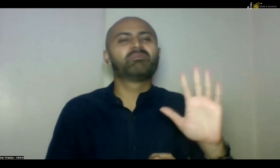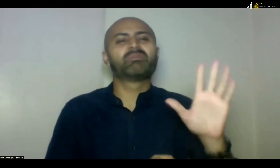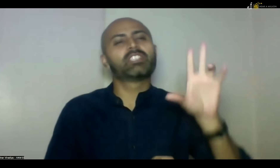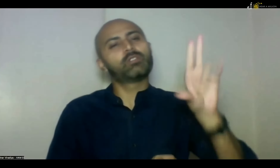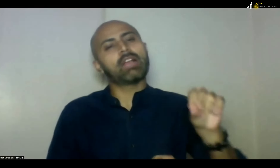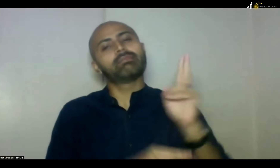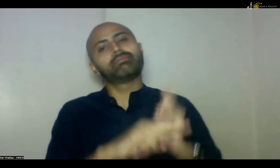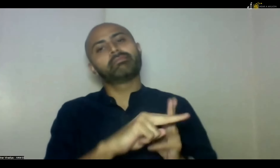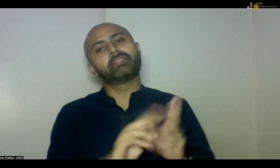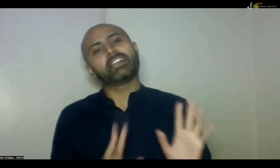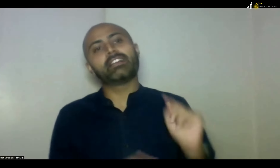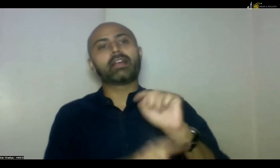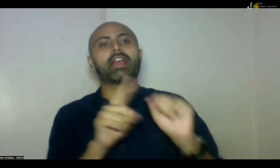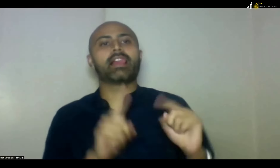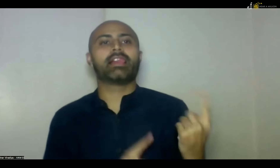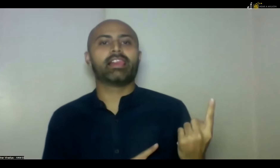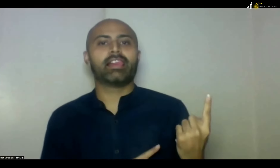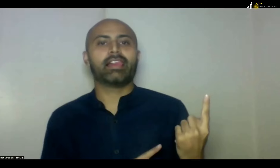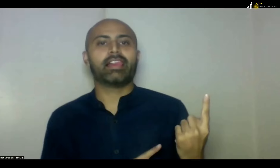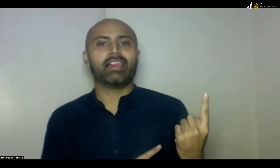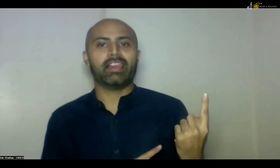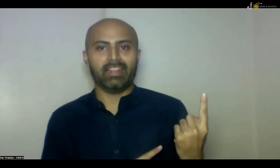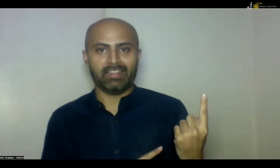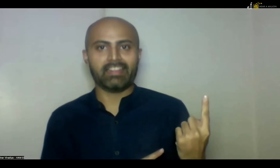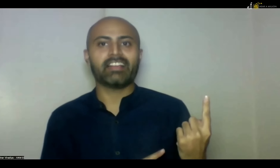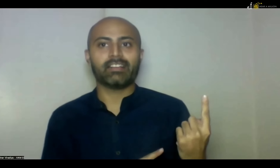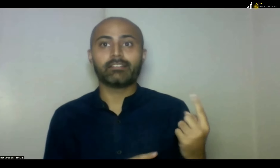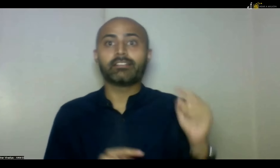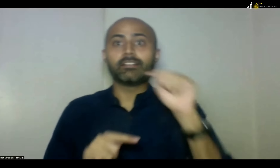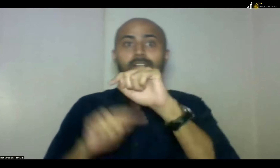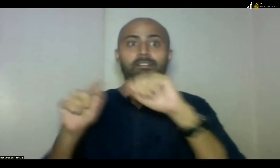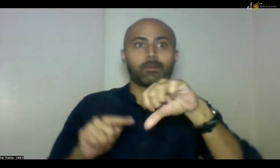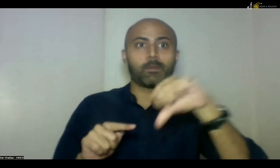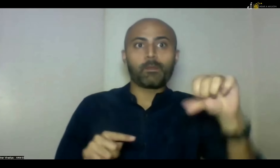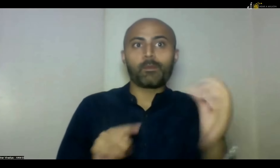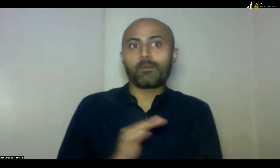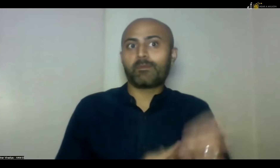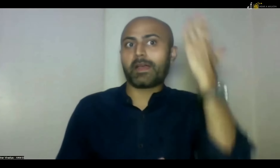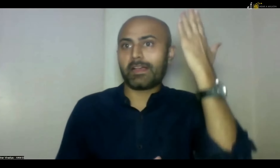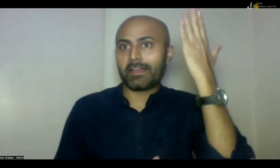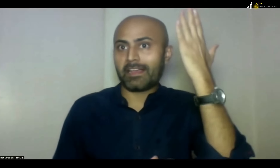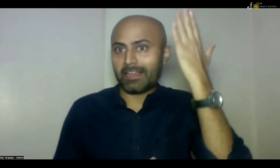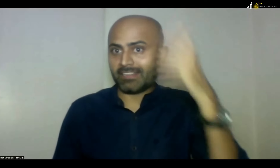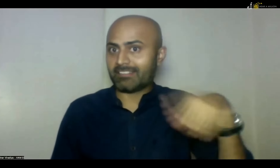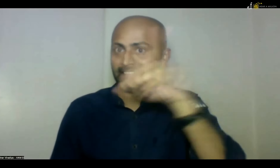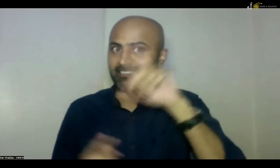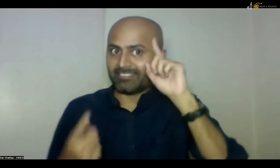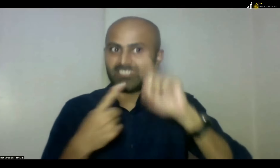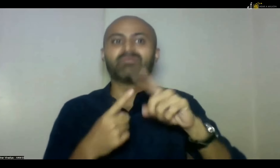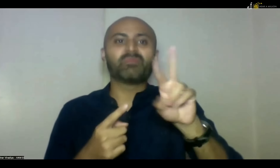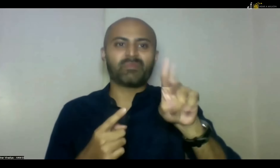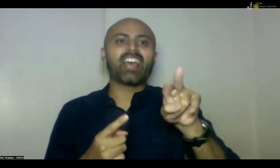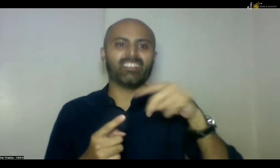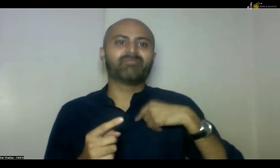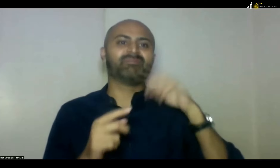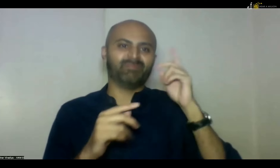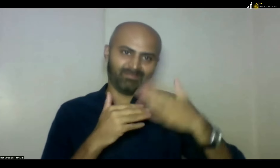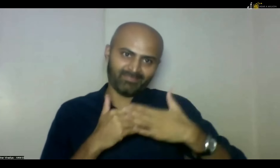had said no, that that person would like to have a same situation in the education